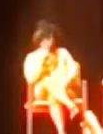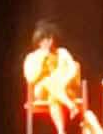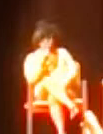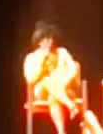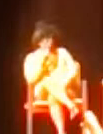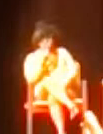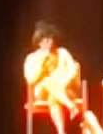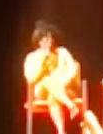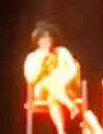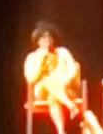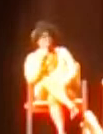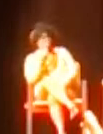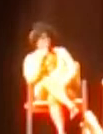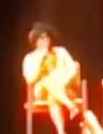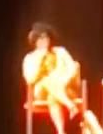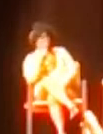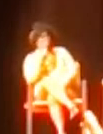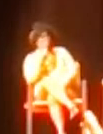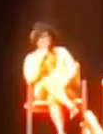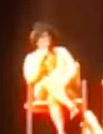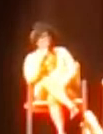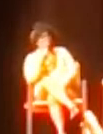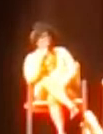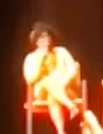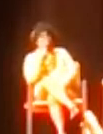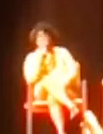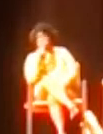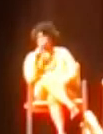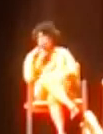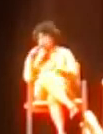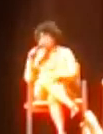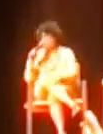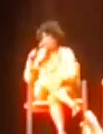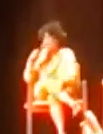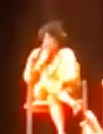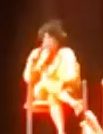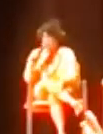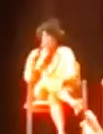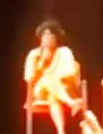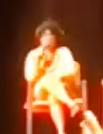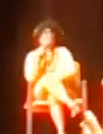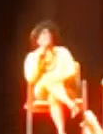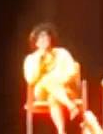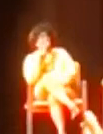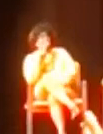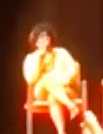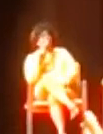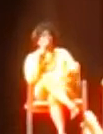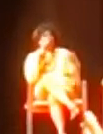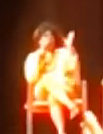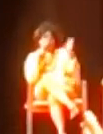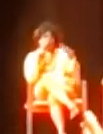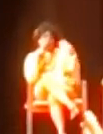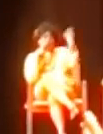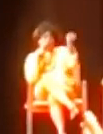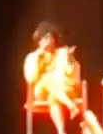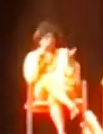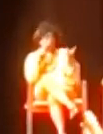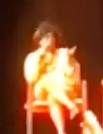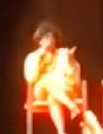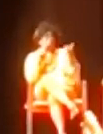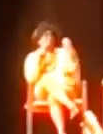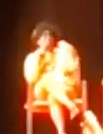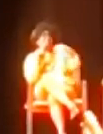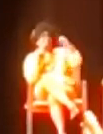had showcases, we have Hot Asian Everything. And you know, you guys remember it was fun. We always had